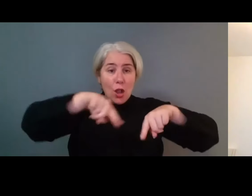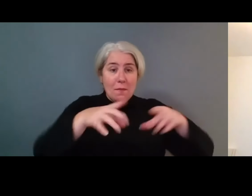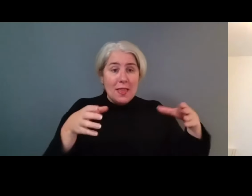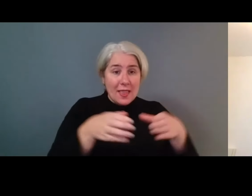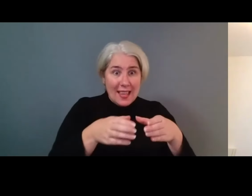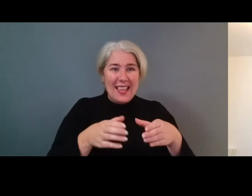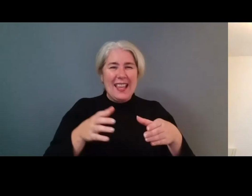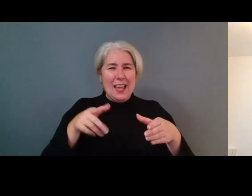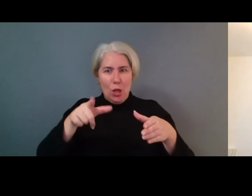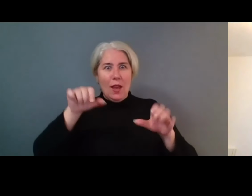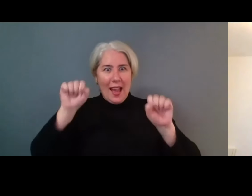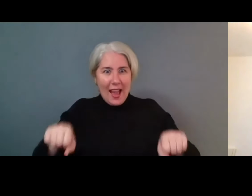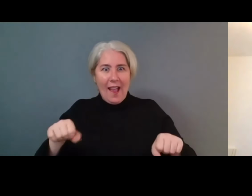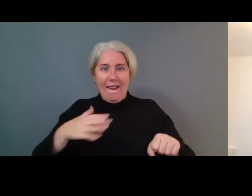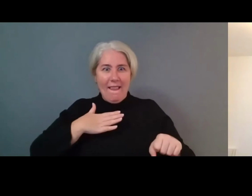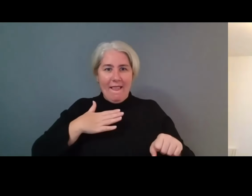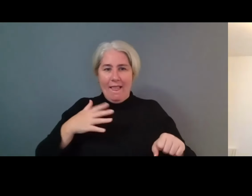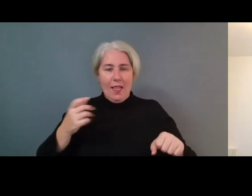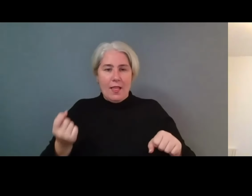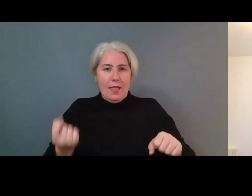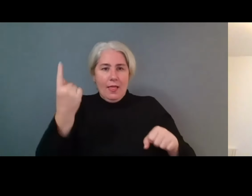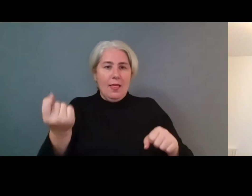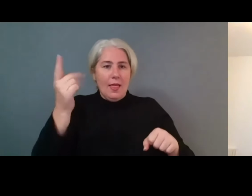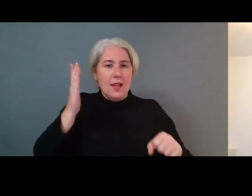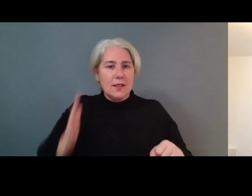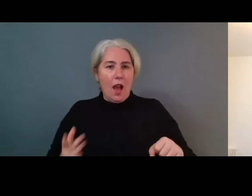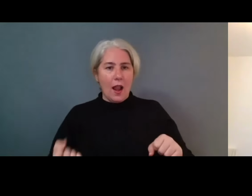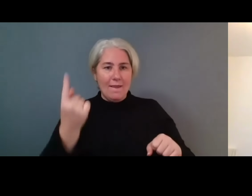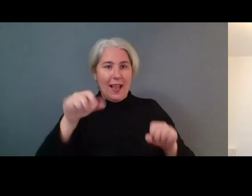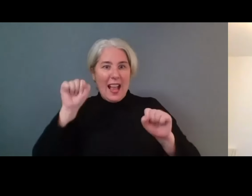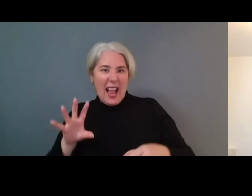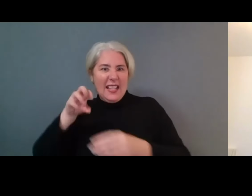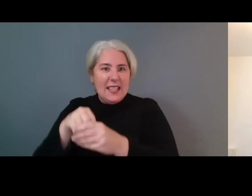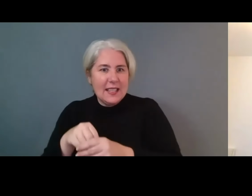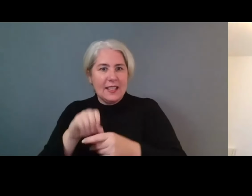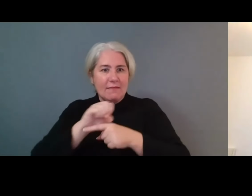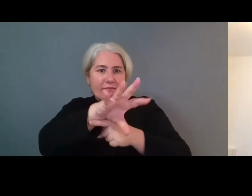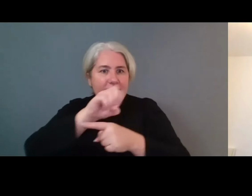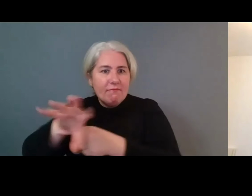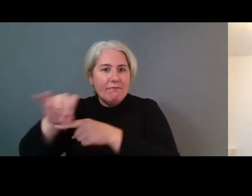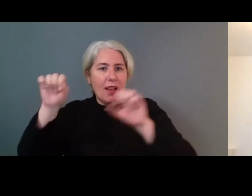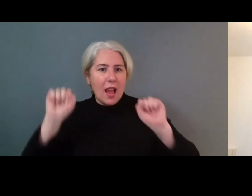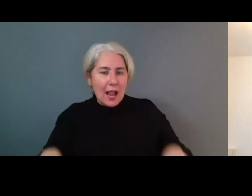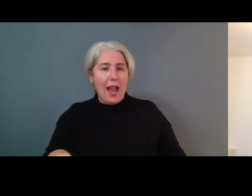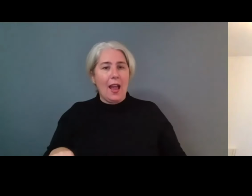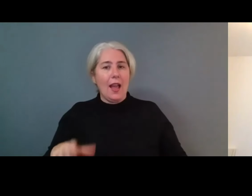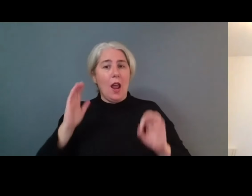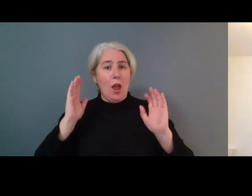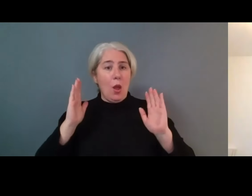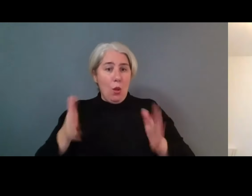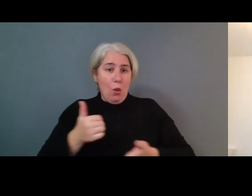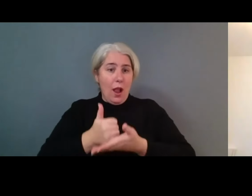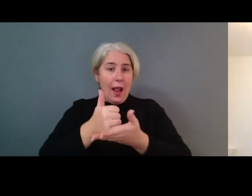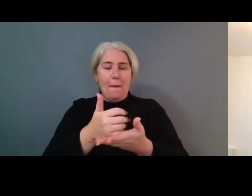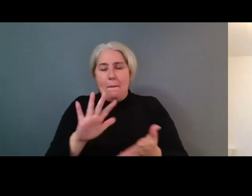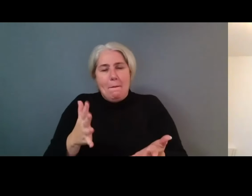Collaboration will allow you to cover more topics or to converge together to advance one particular issue that